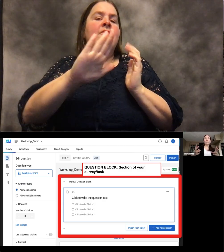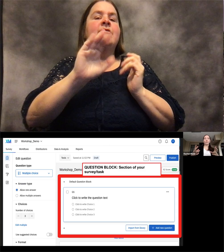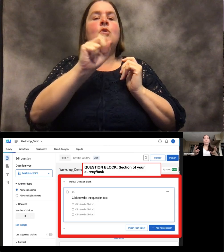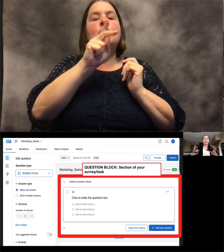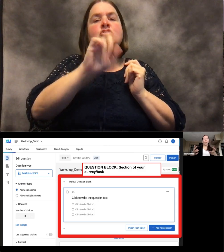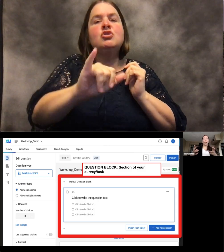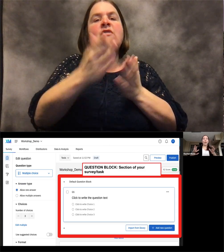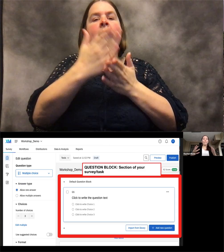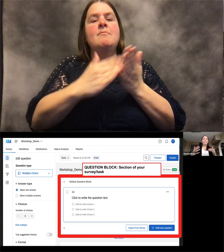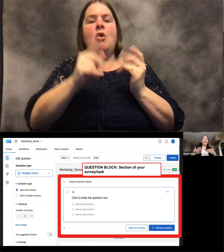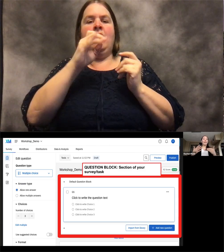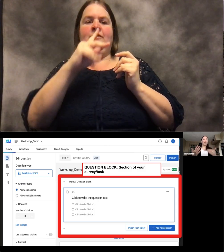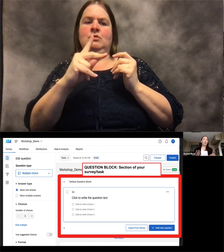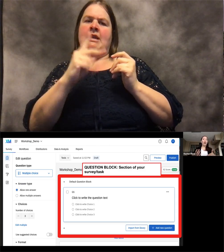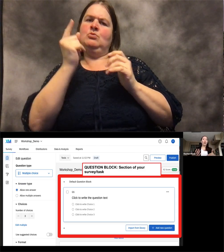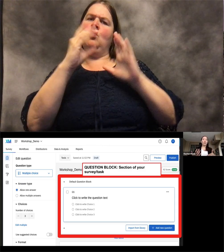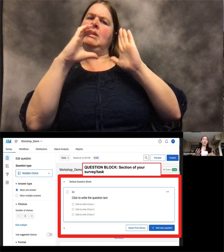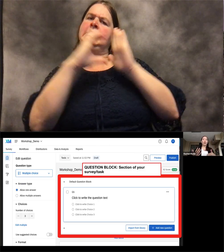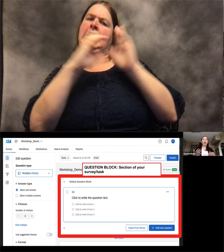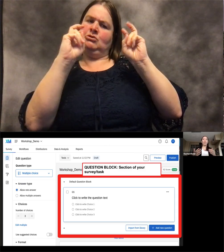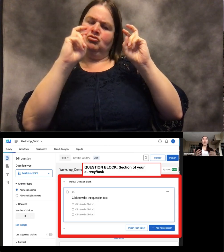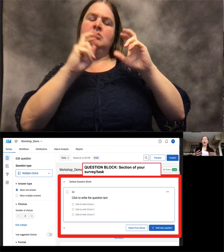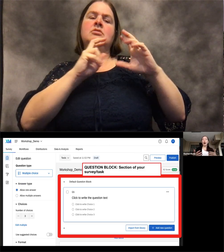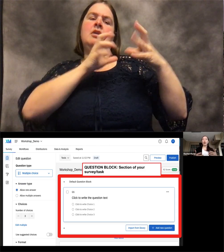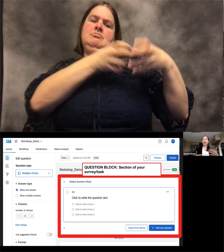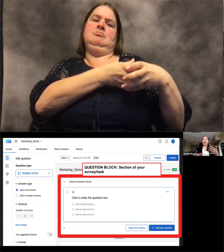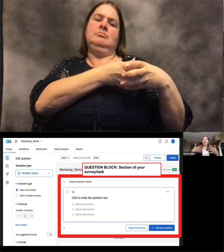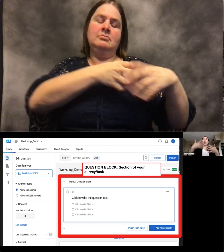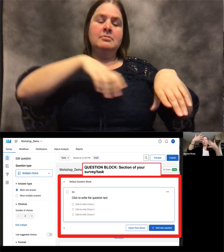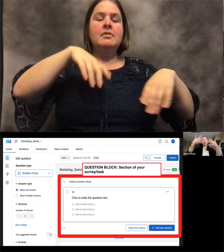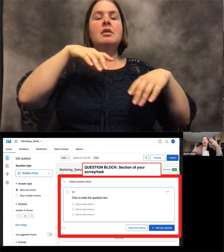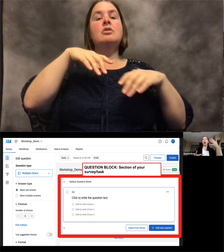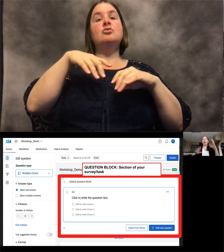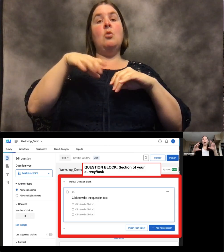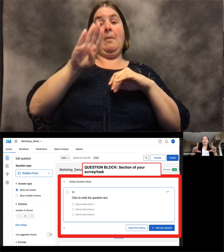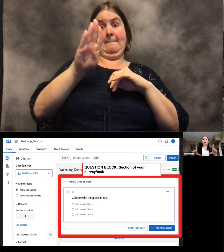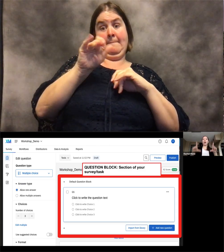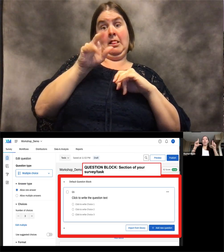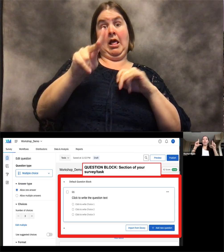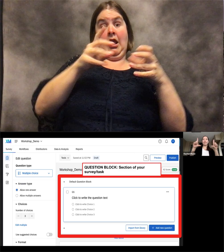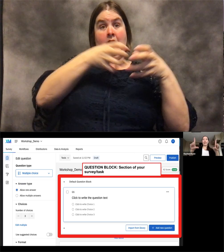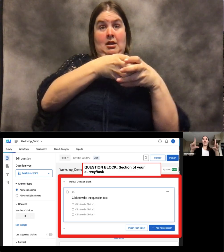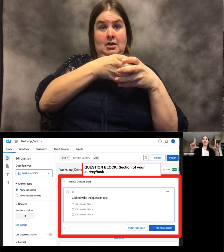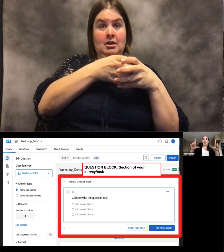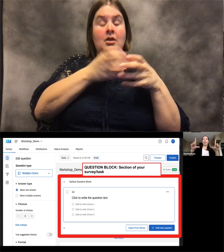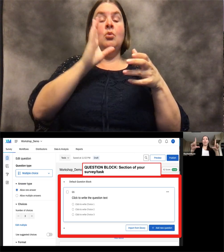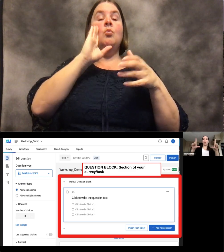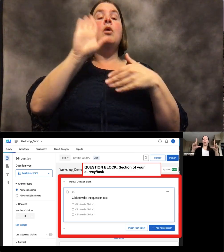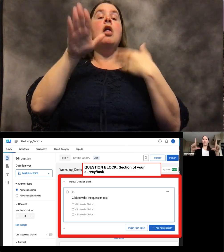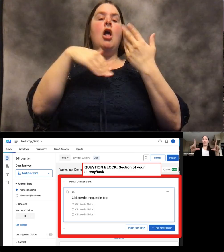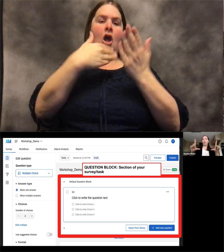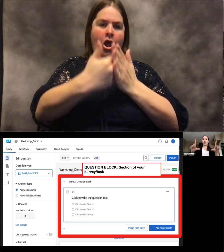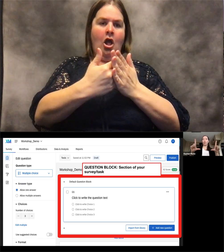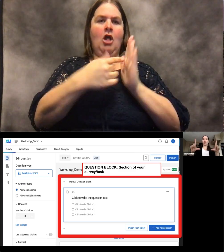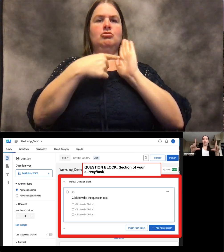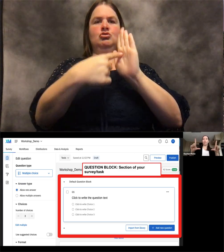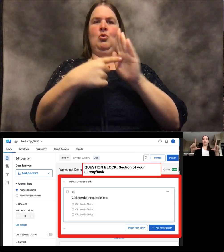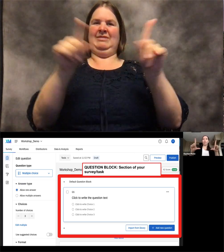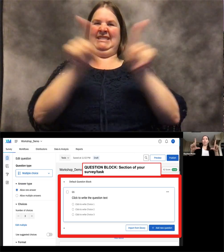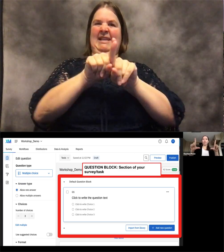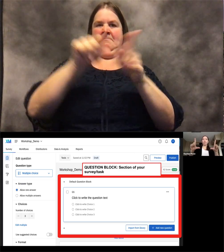task. By default, a block will all appear on the same web